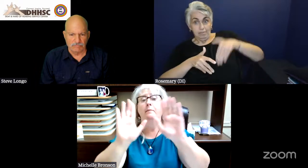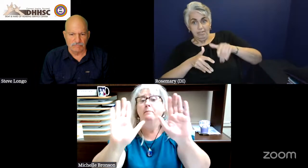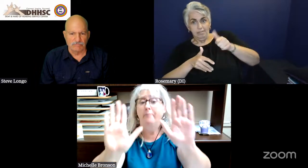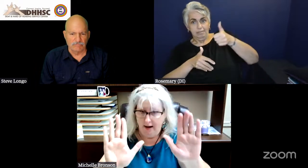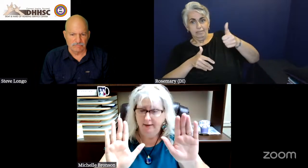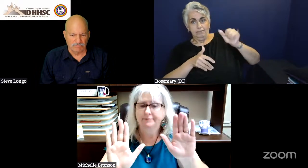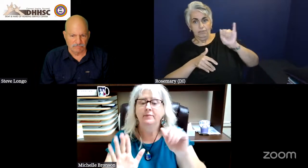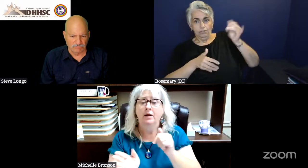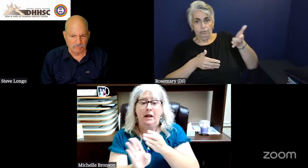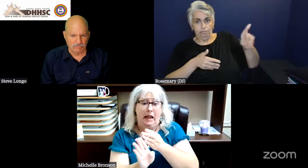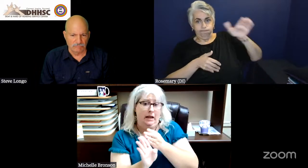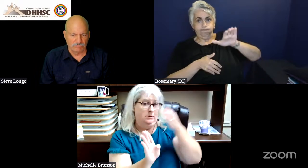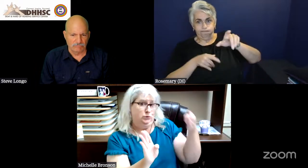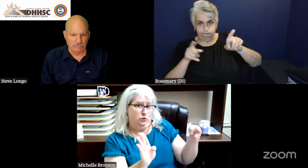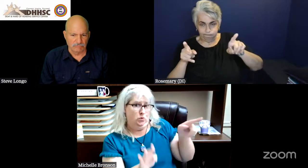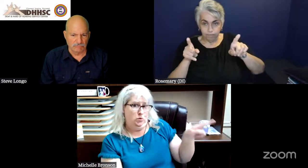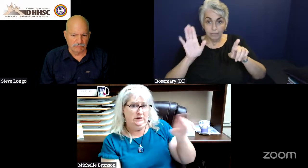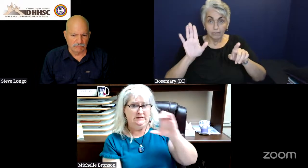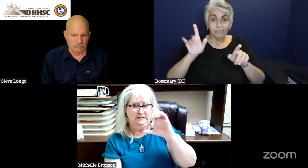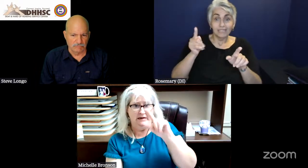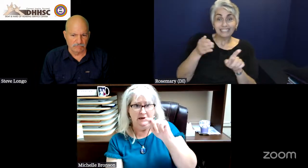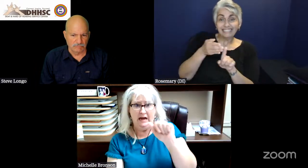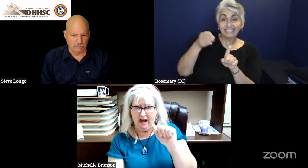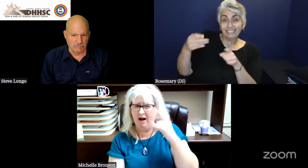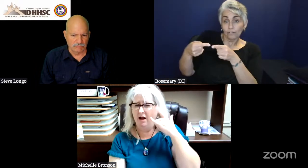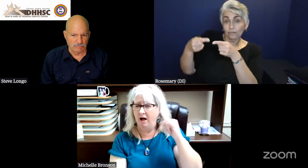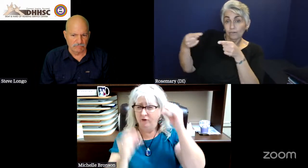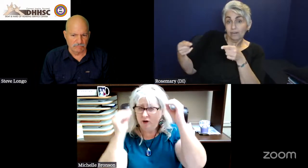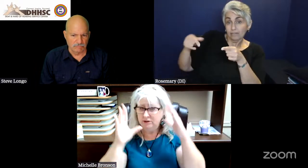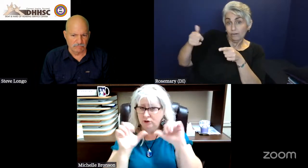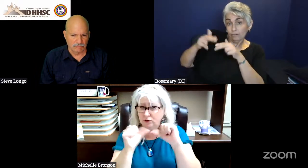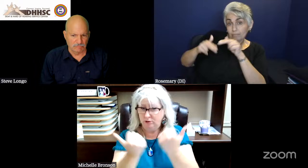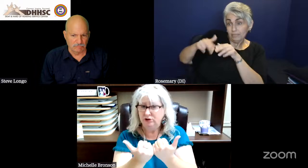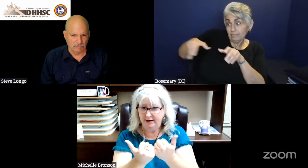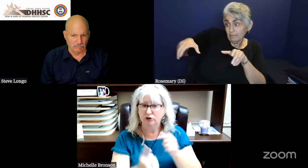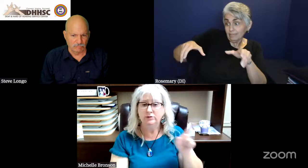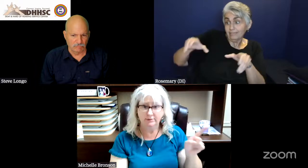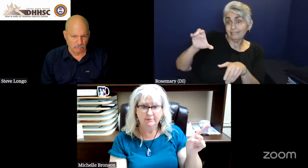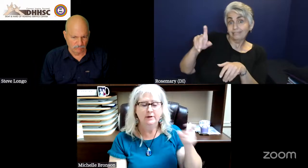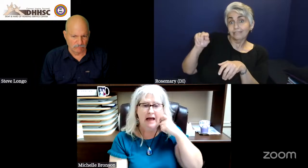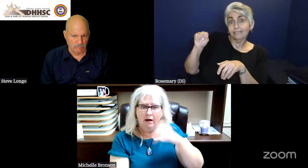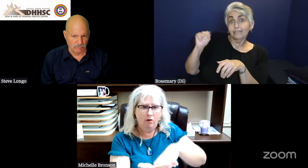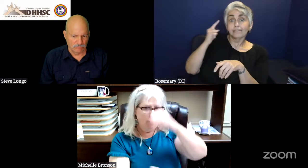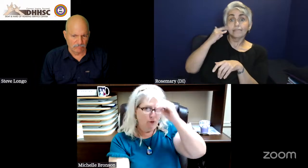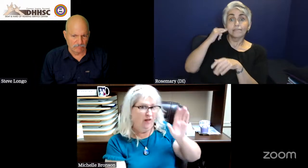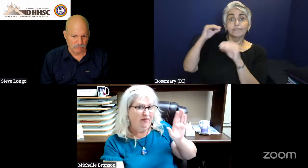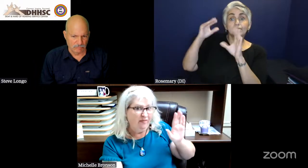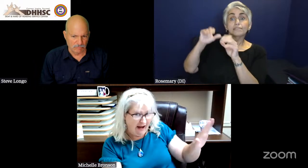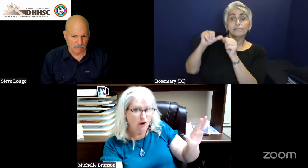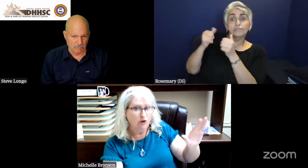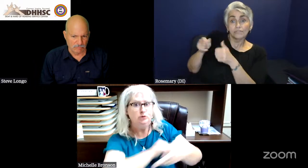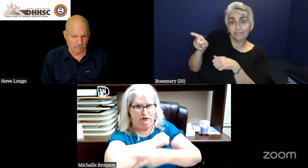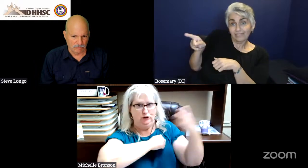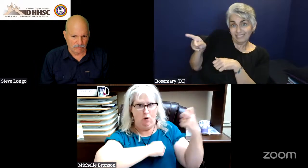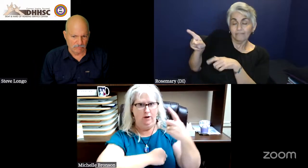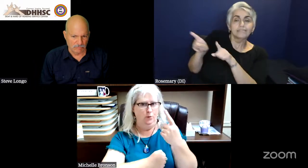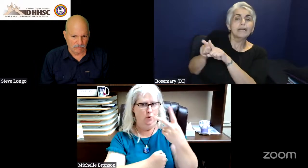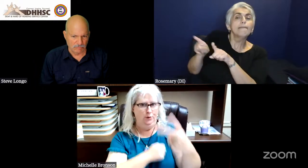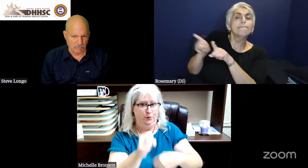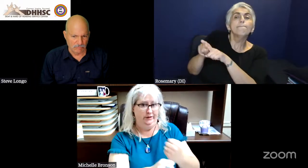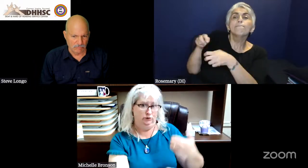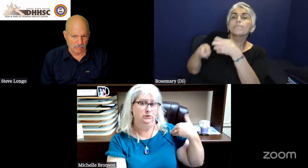So that was a bummer, but the building next door, the California Teachers Association, is there, and I